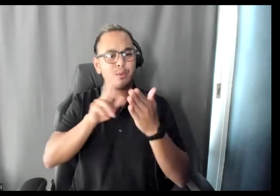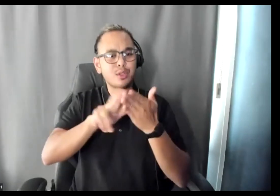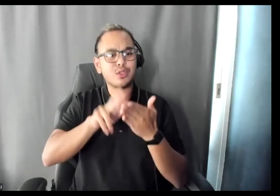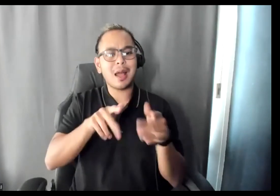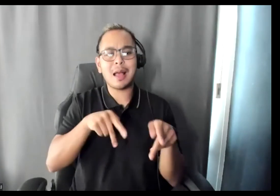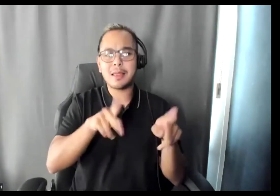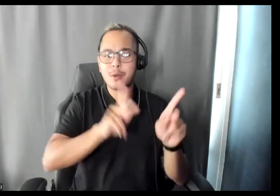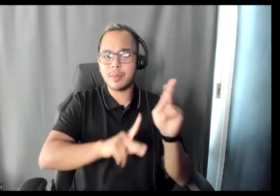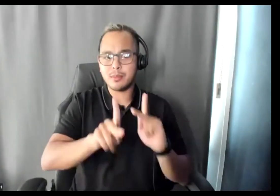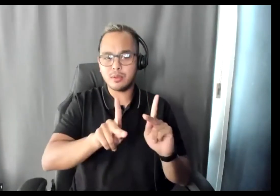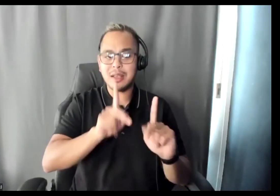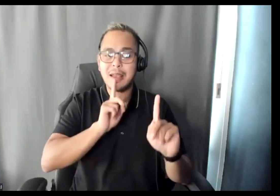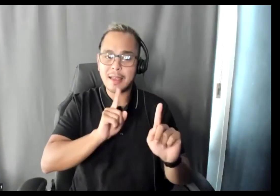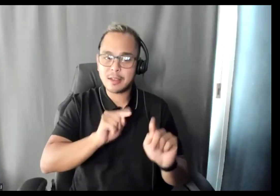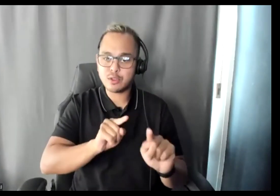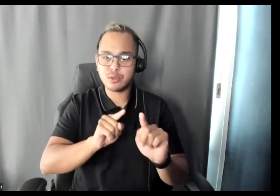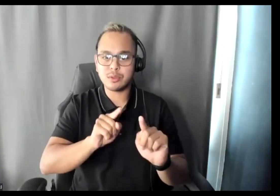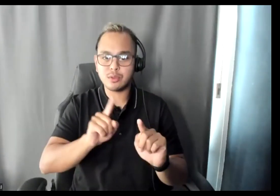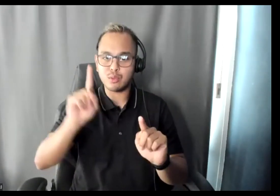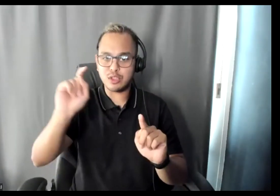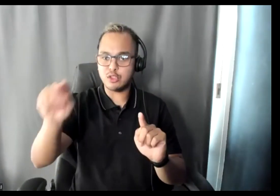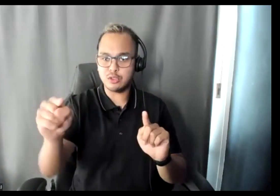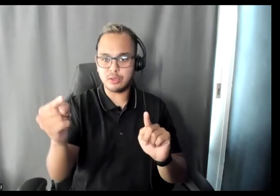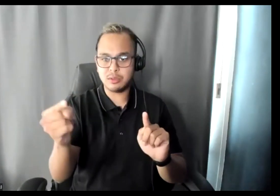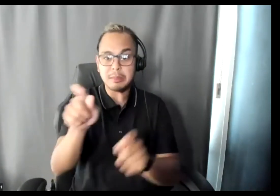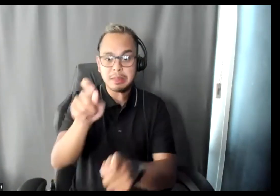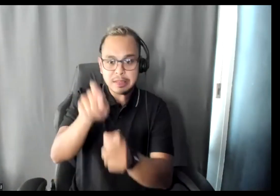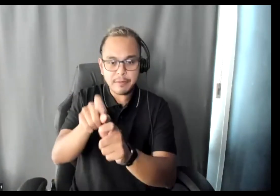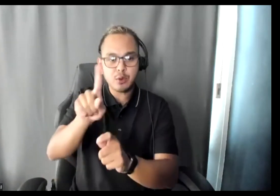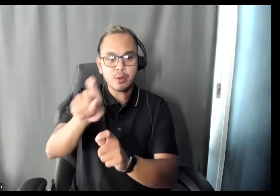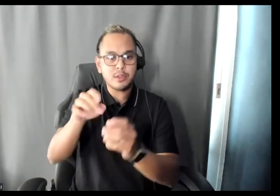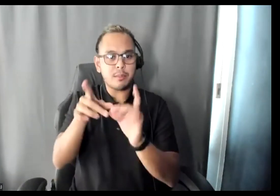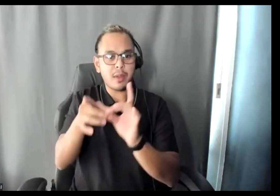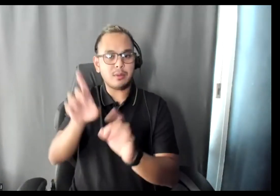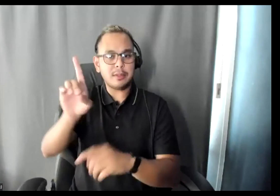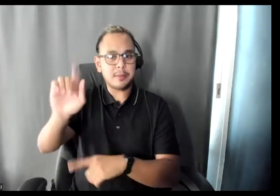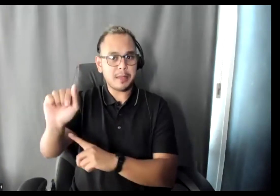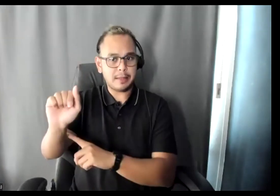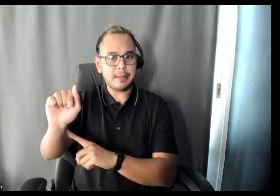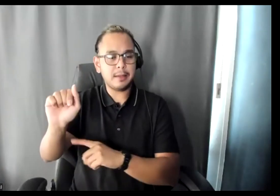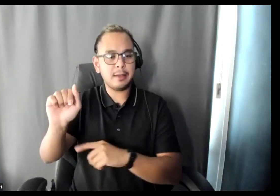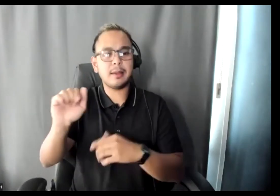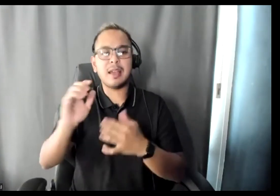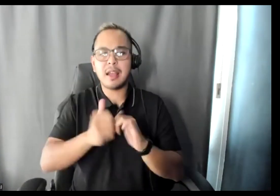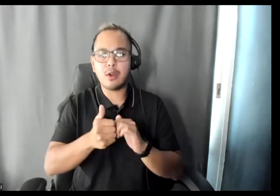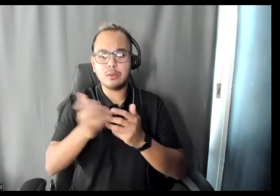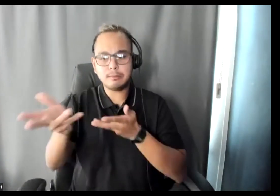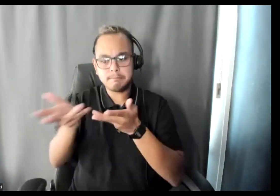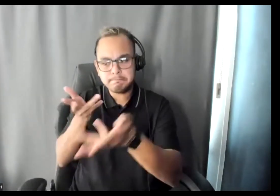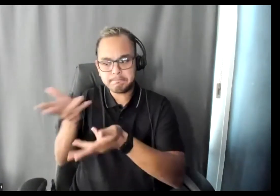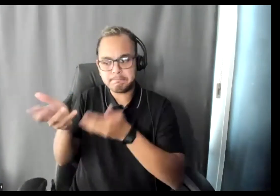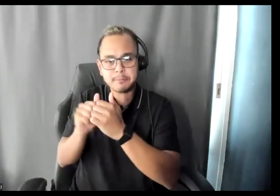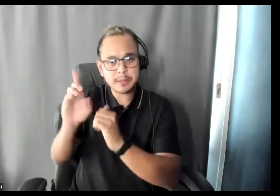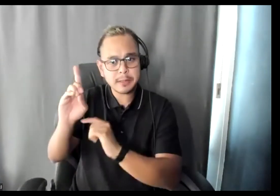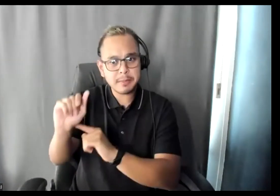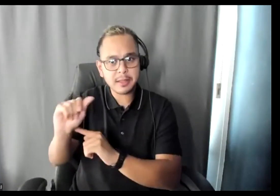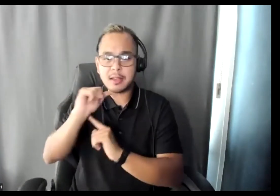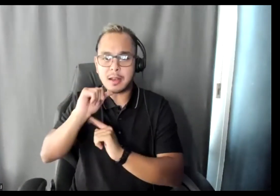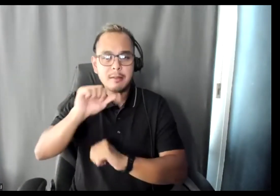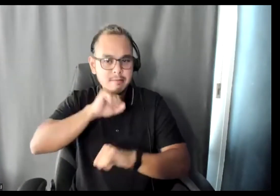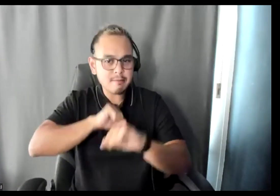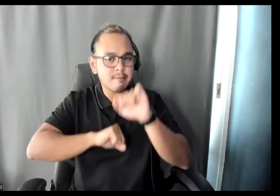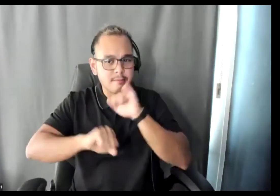real hard, fast questions, this particular question about disability and engaging disability population about not going through the red